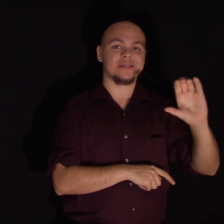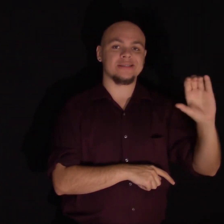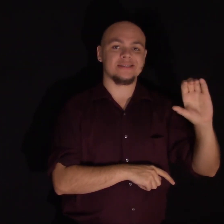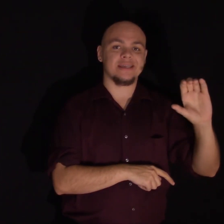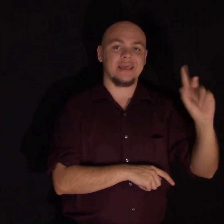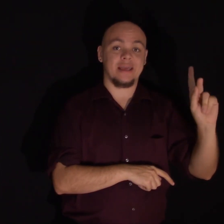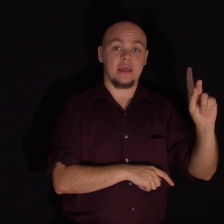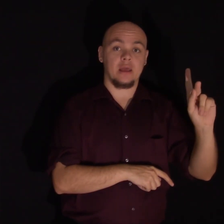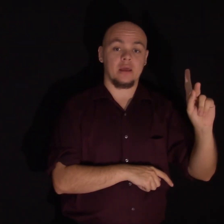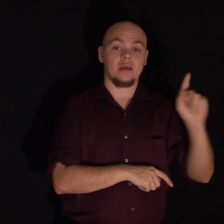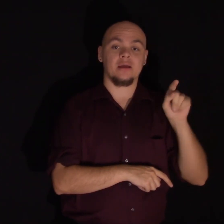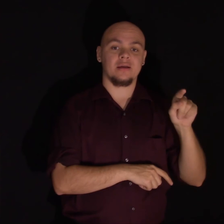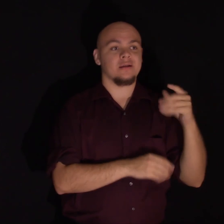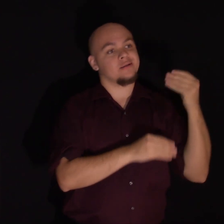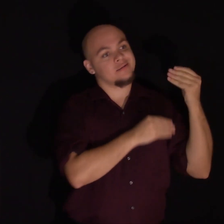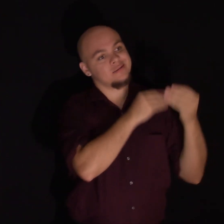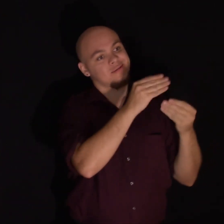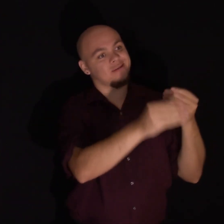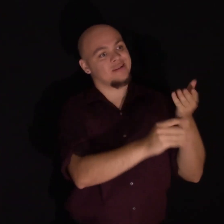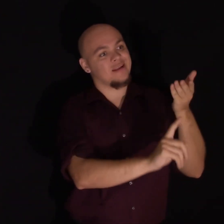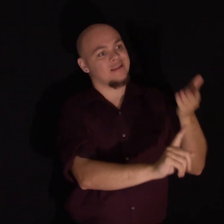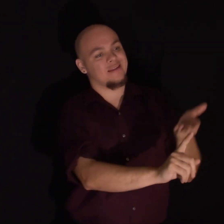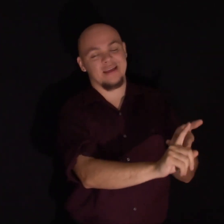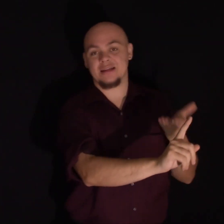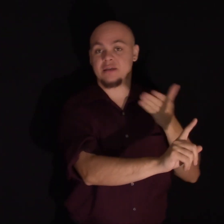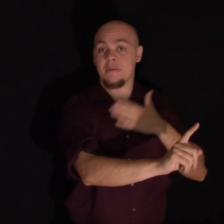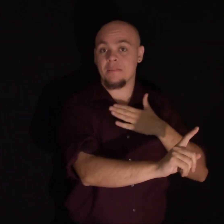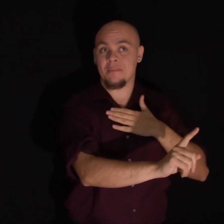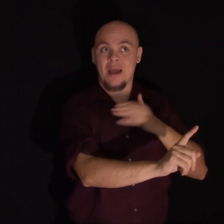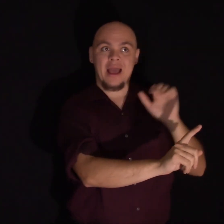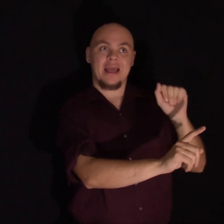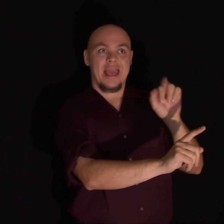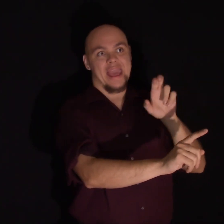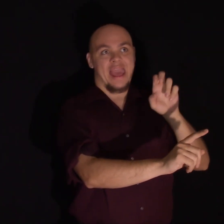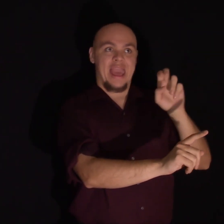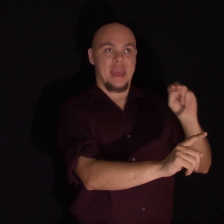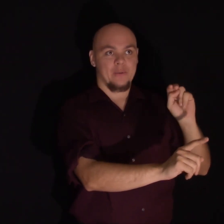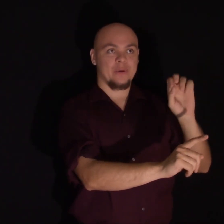Ironically, the incumbent, or Aaron Sorkin, of my actual genre.